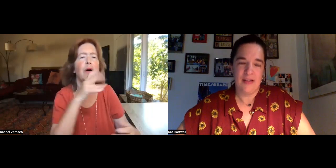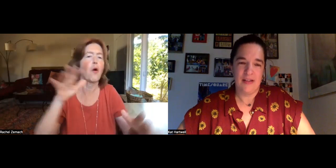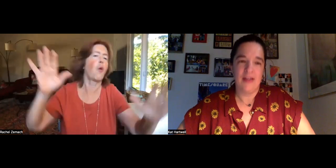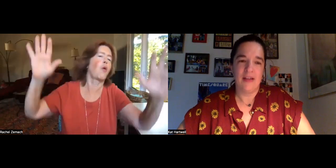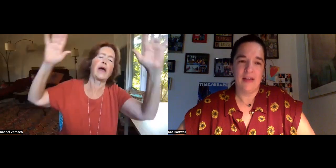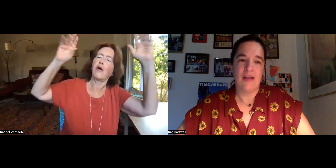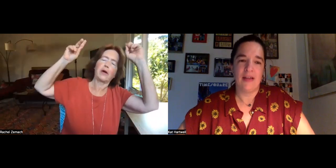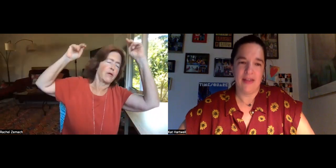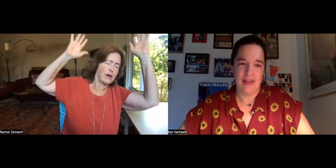Mother. Okay.